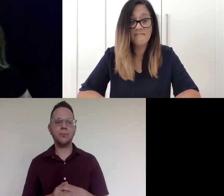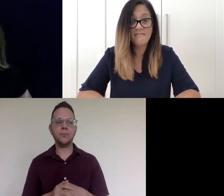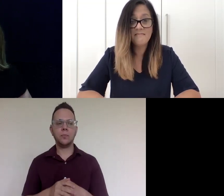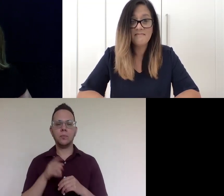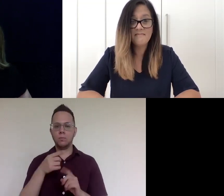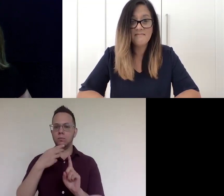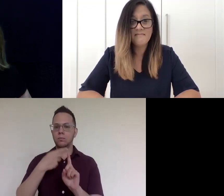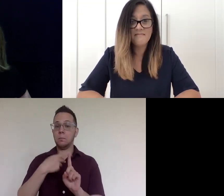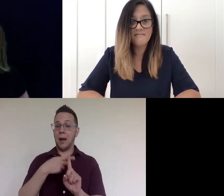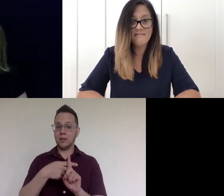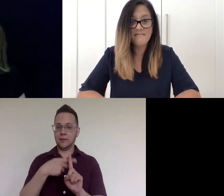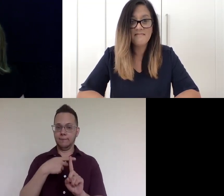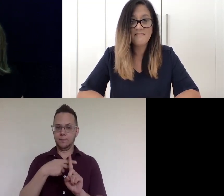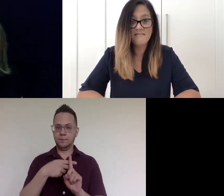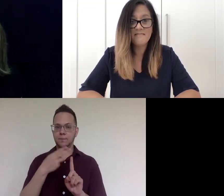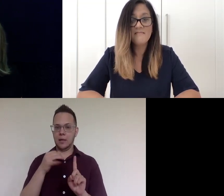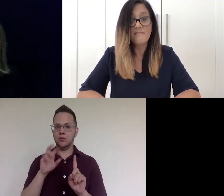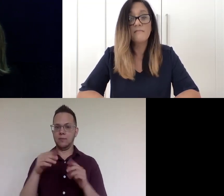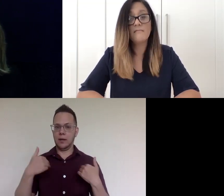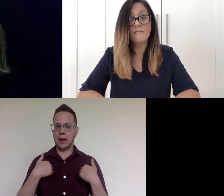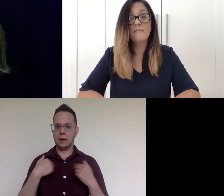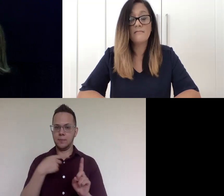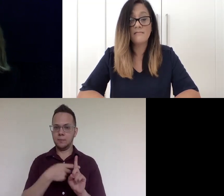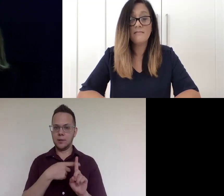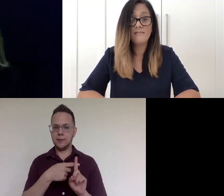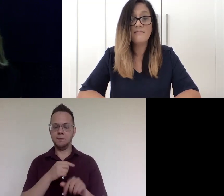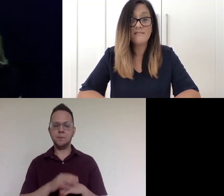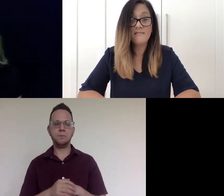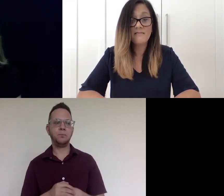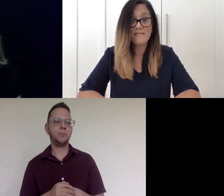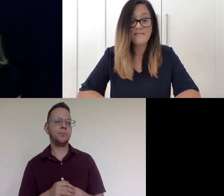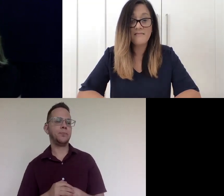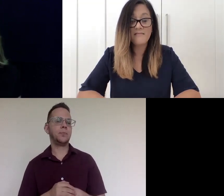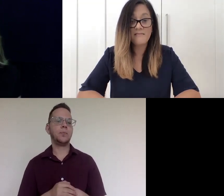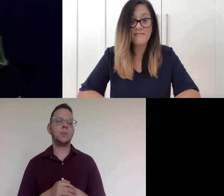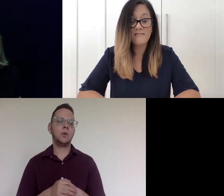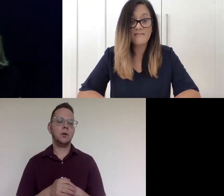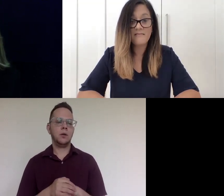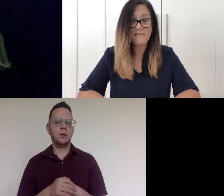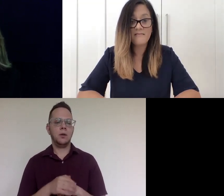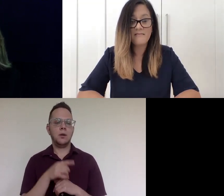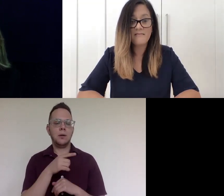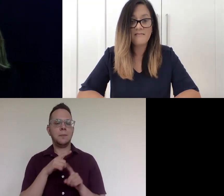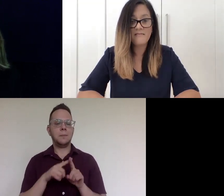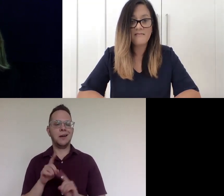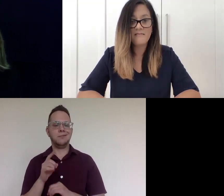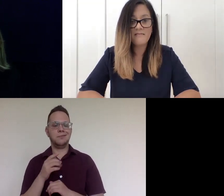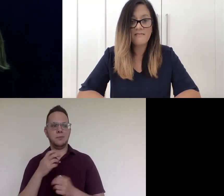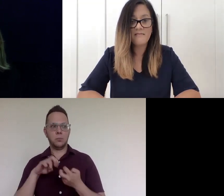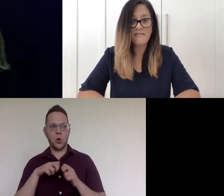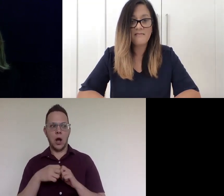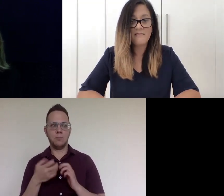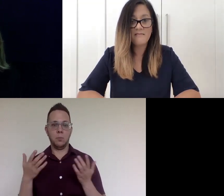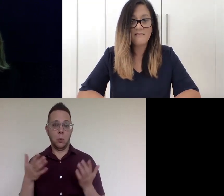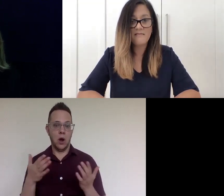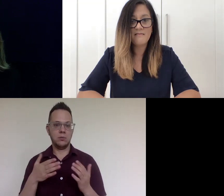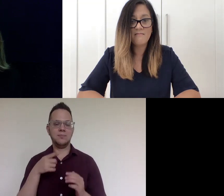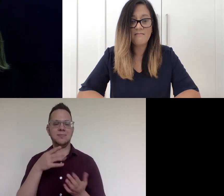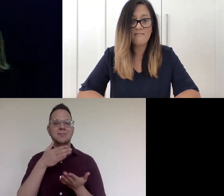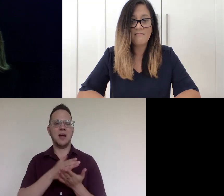straight. And I said, fine, that's okay. The person was also HIV positive. And the